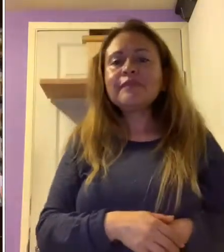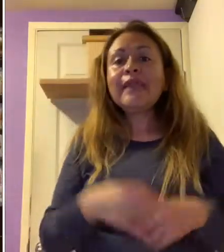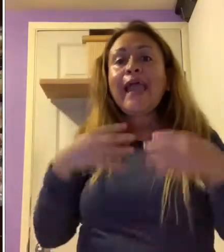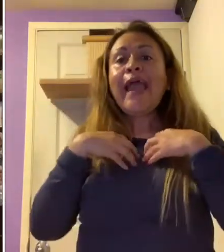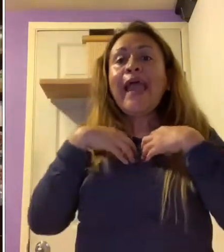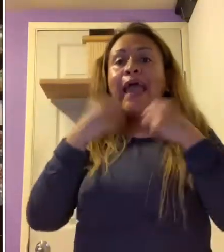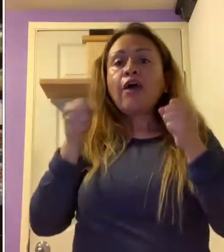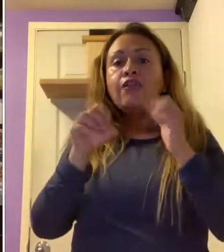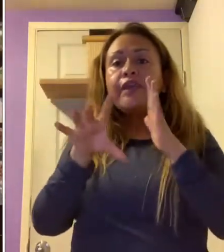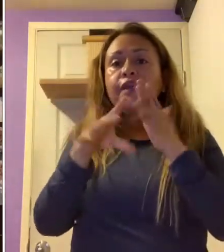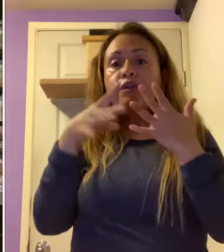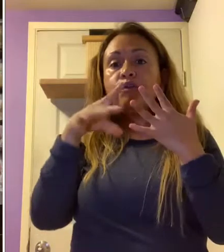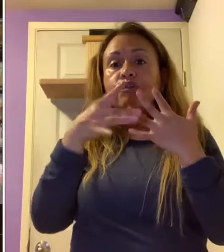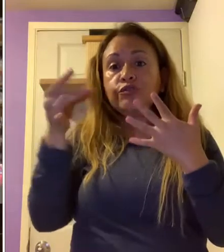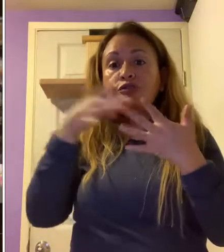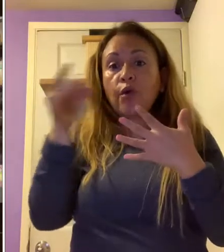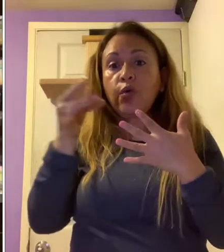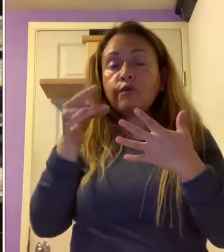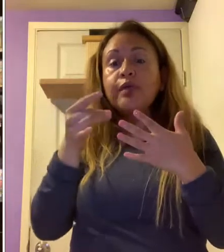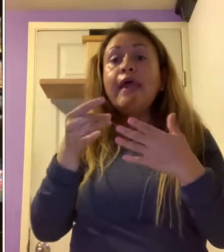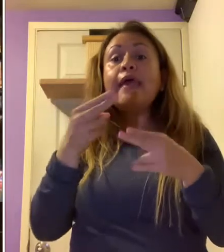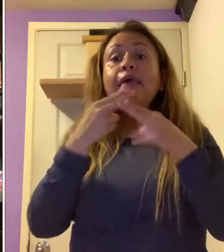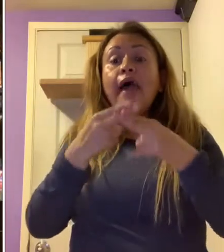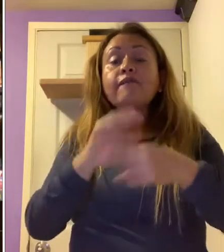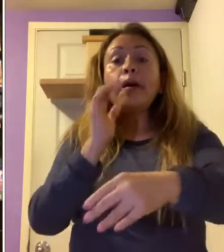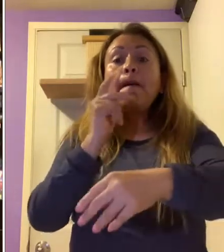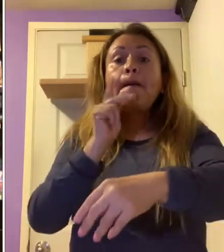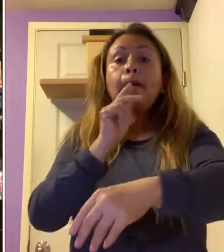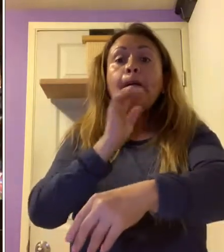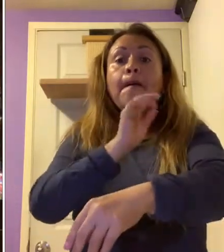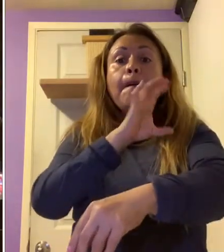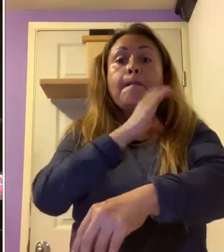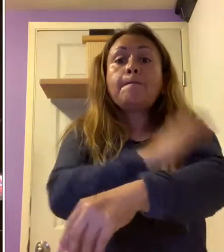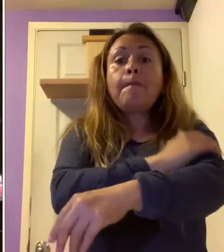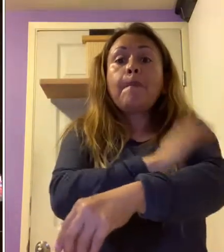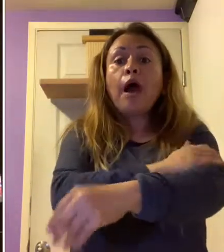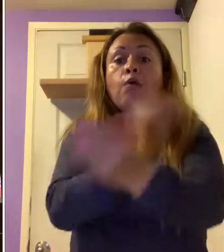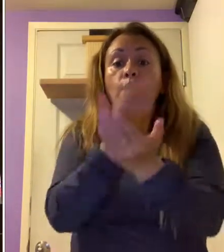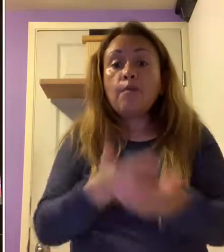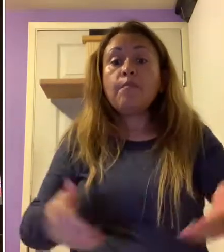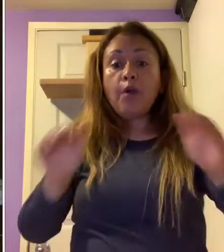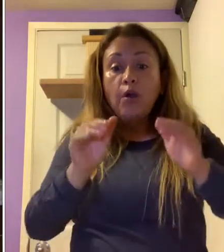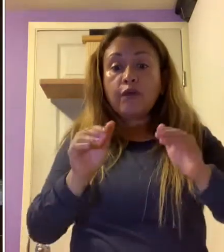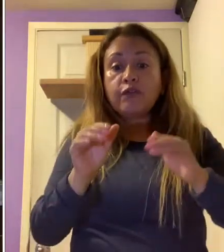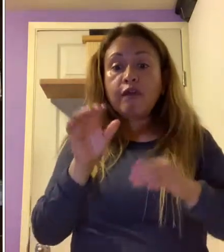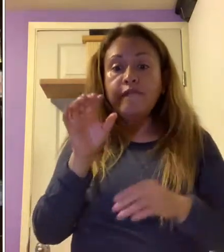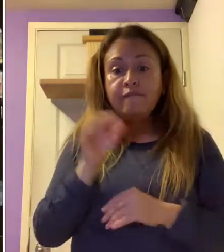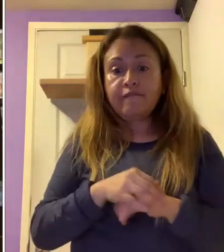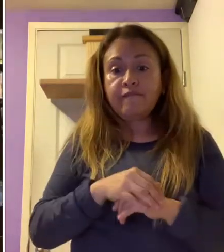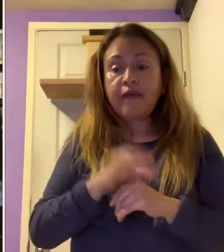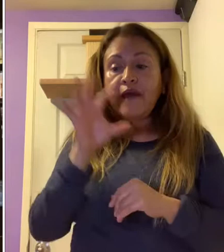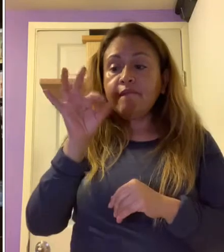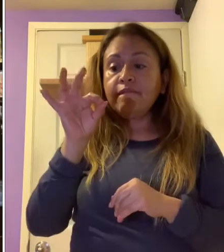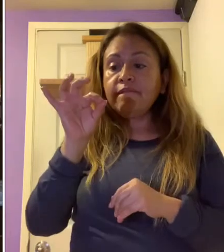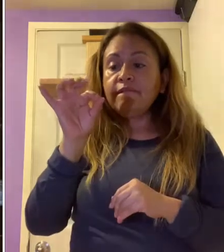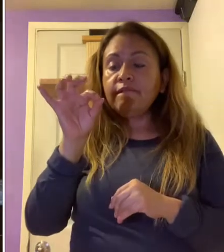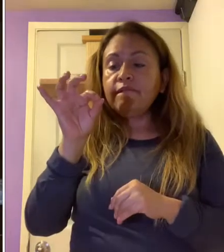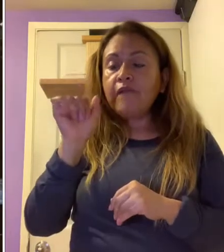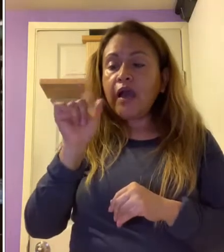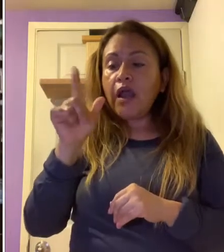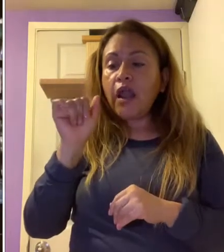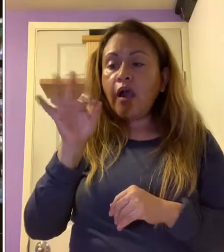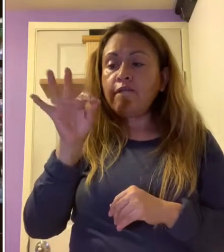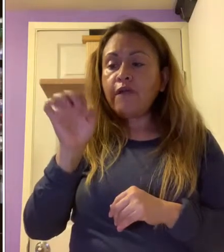I'd see anything decent from Healthy Choice, but they have a line called Power Bowls. And I looked at this one, falafel and tahini. It's